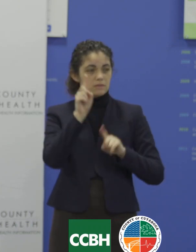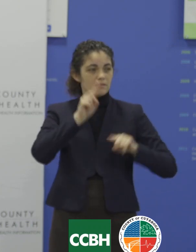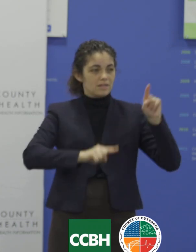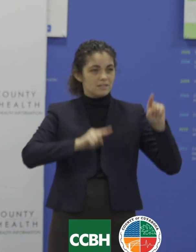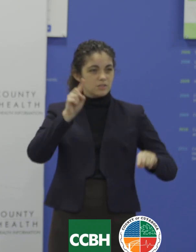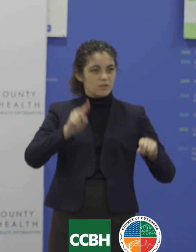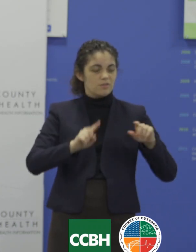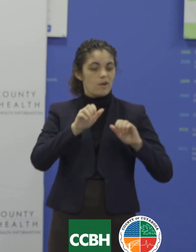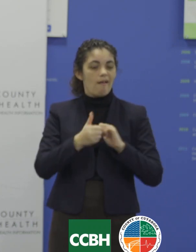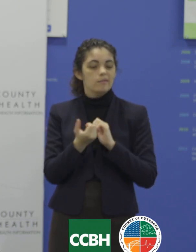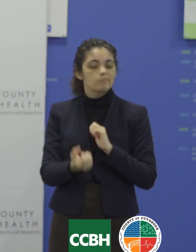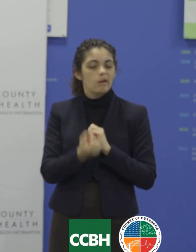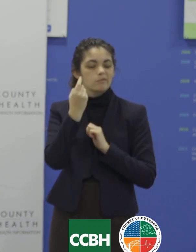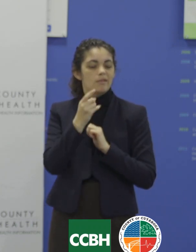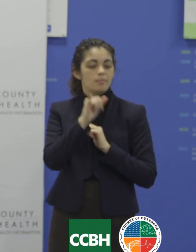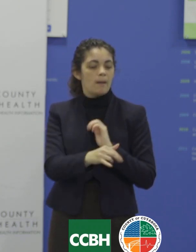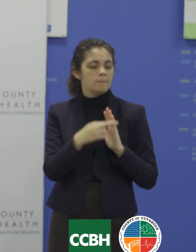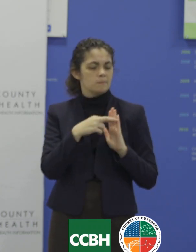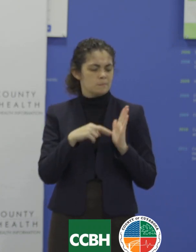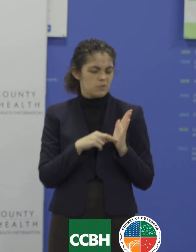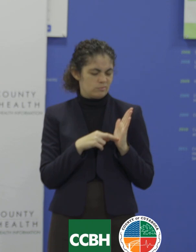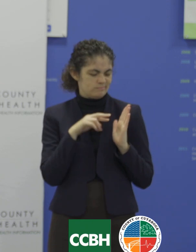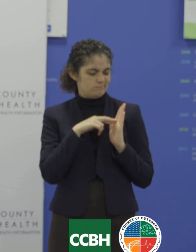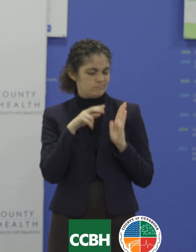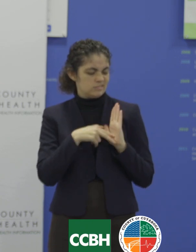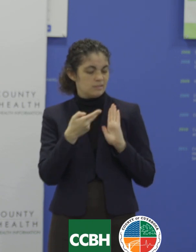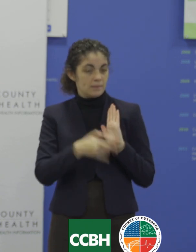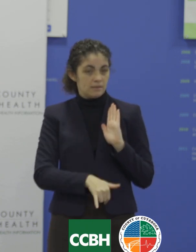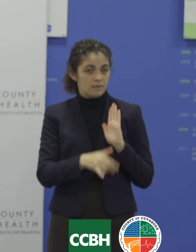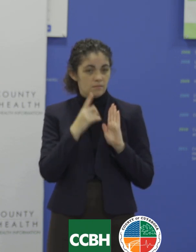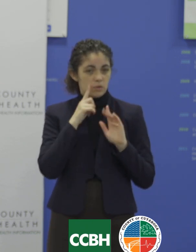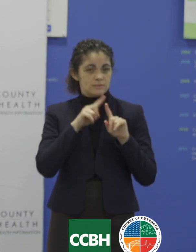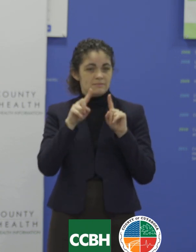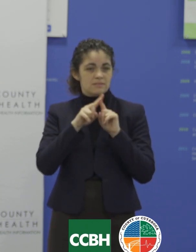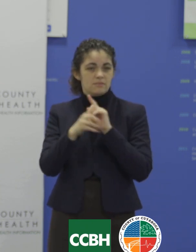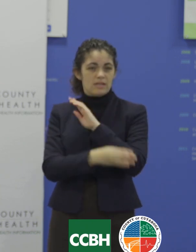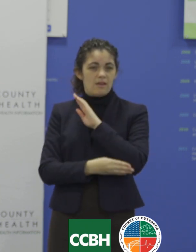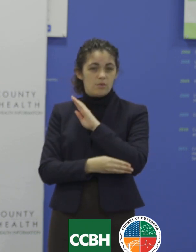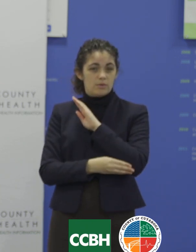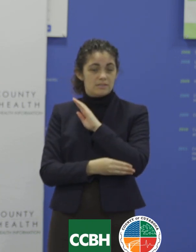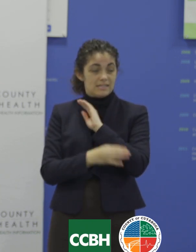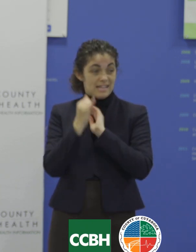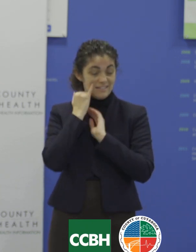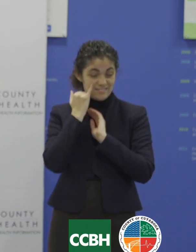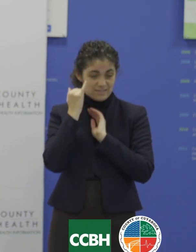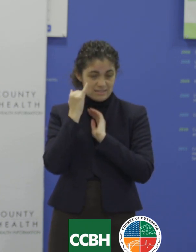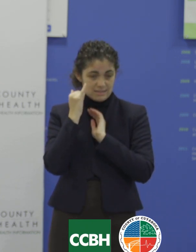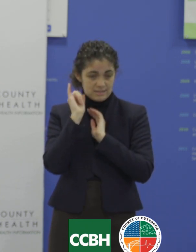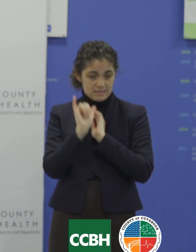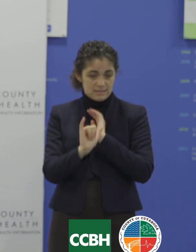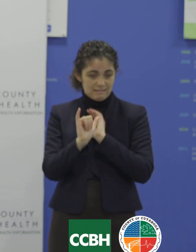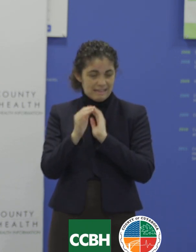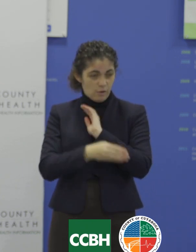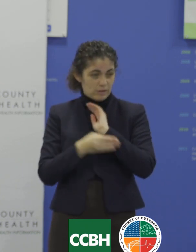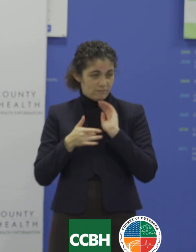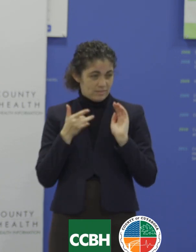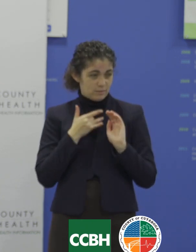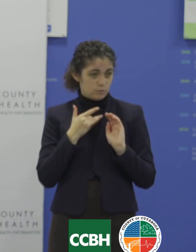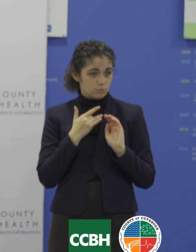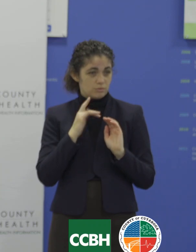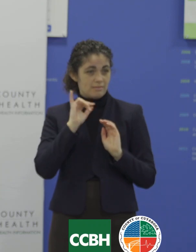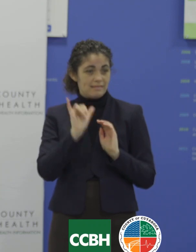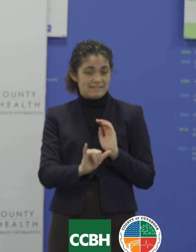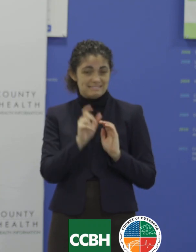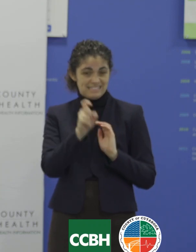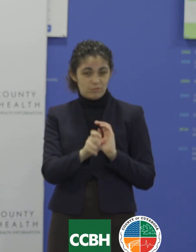on interpretation of individual counties as to whether a business is considered essential or not. And so the governor has